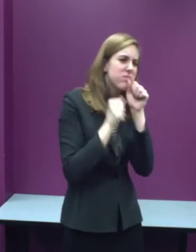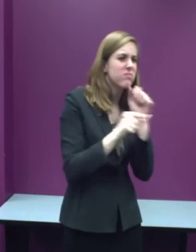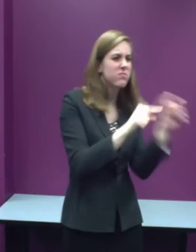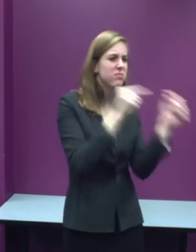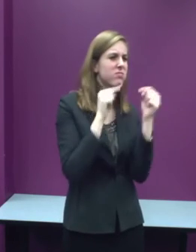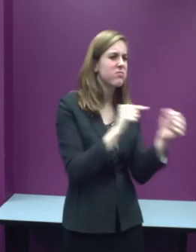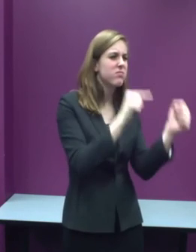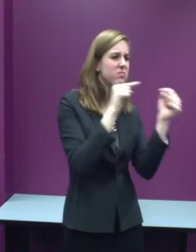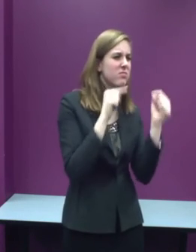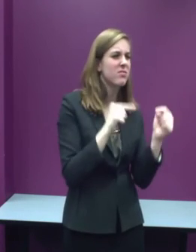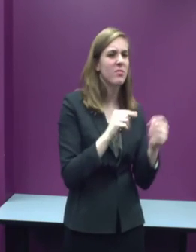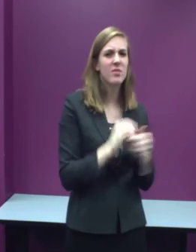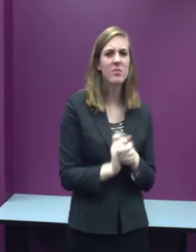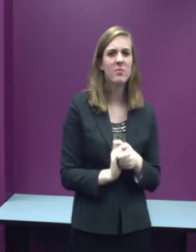Ocean in view!